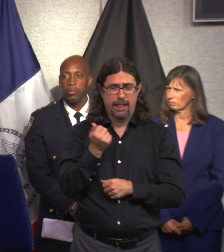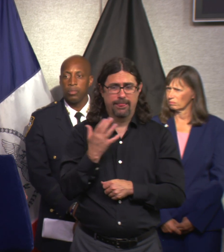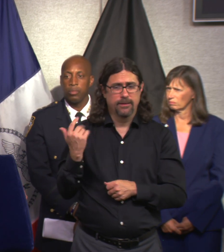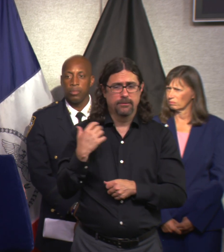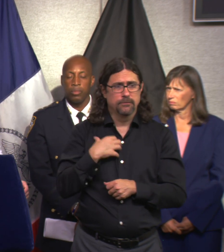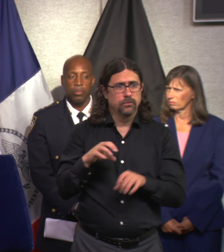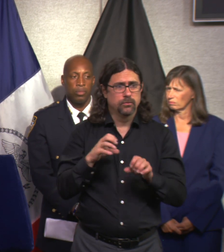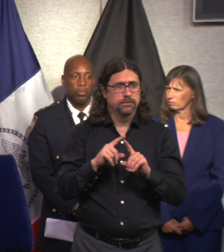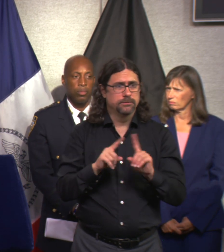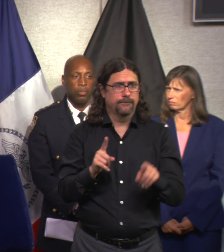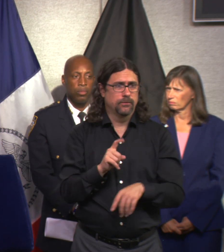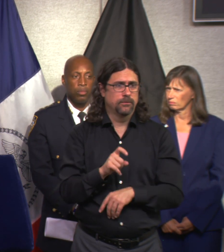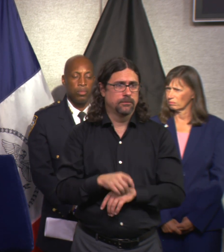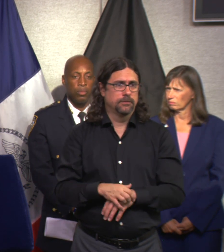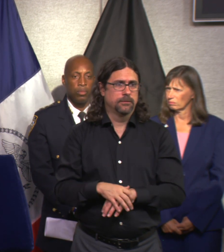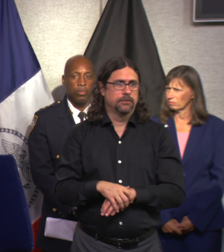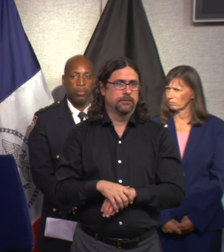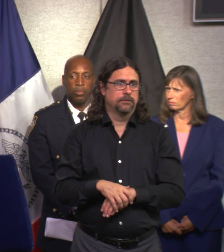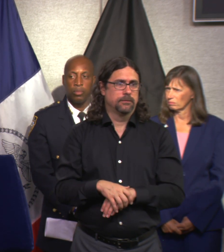really do.